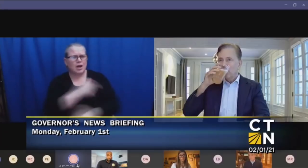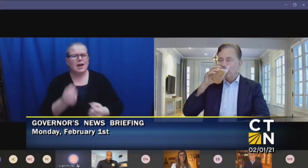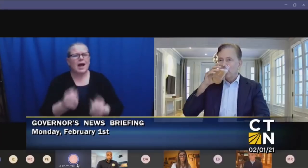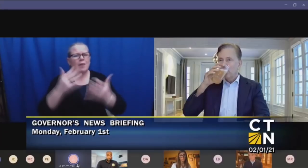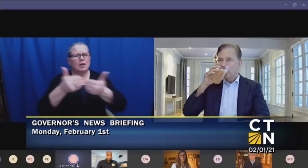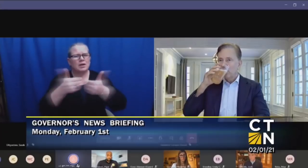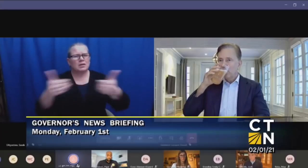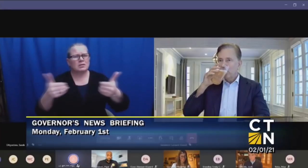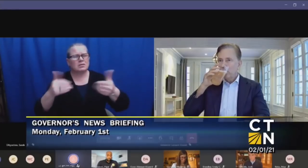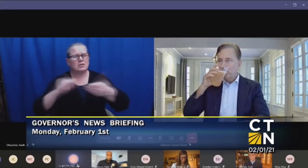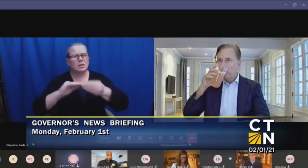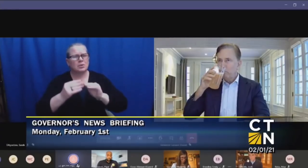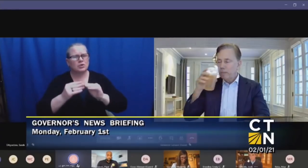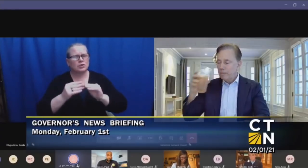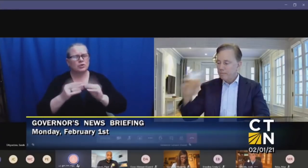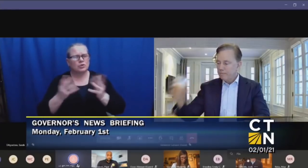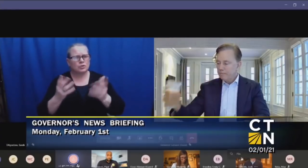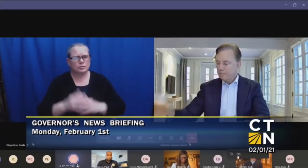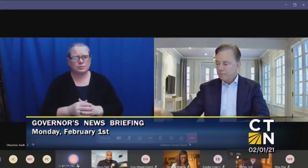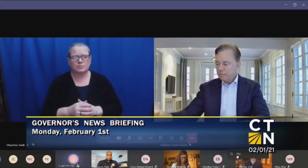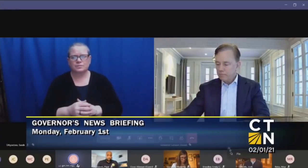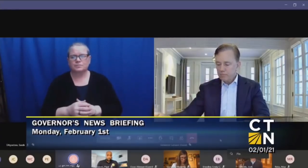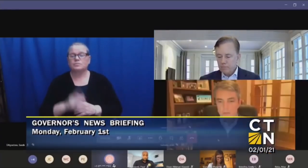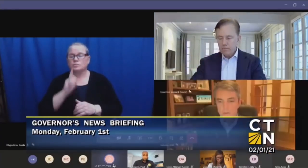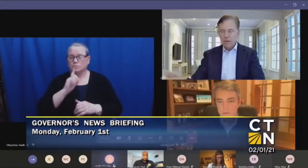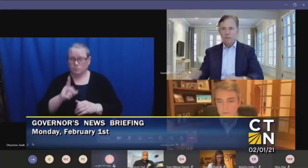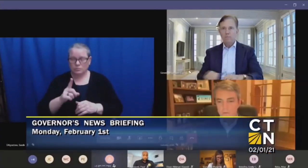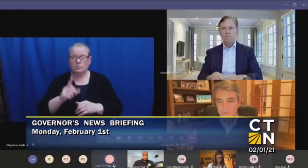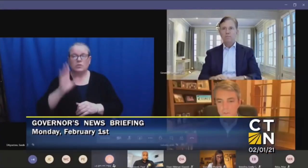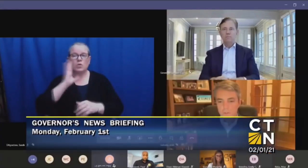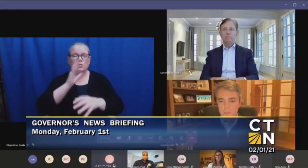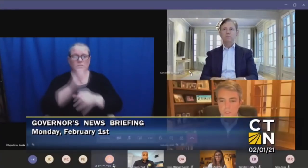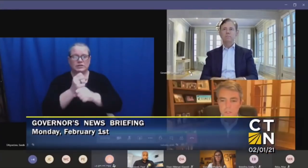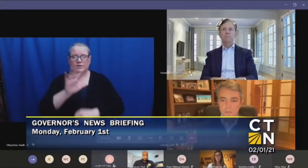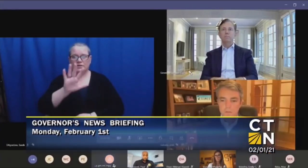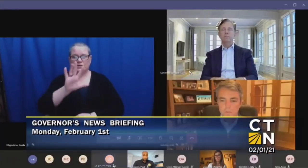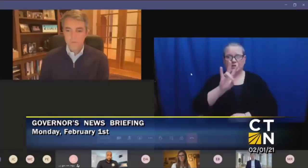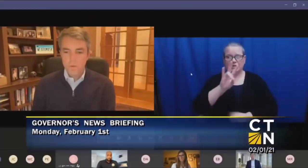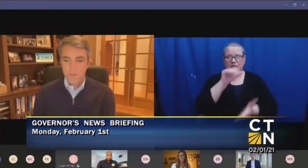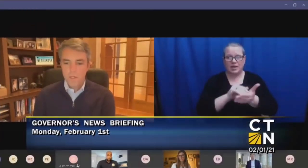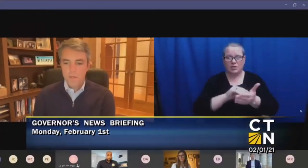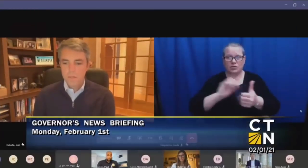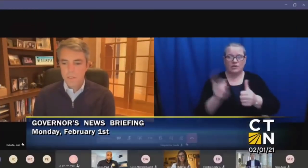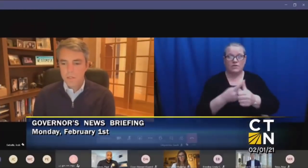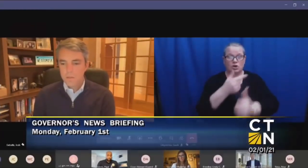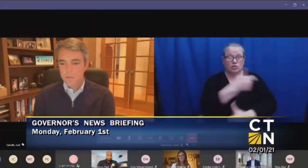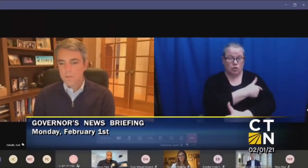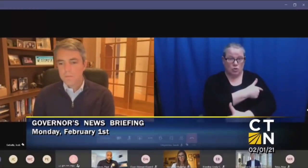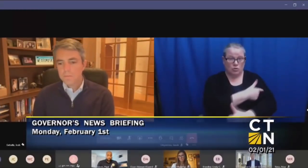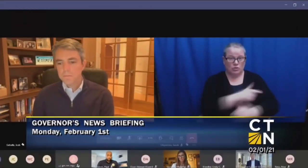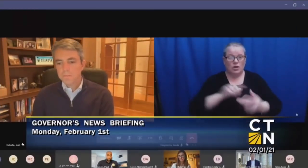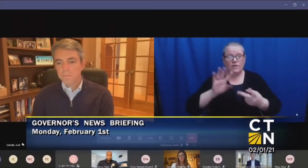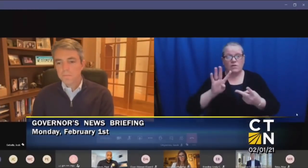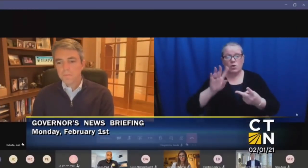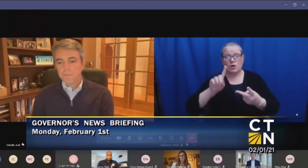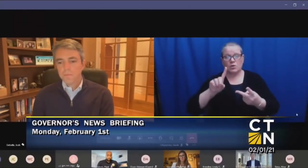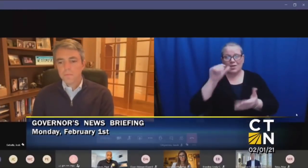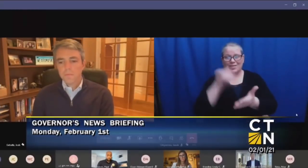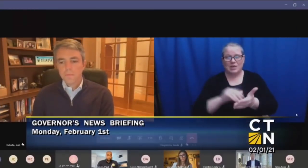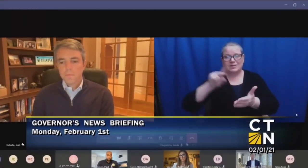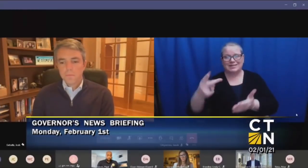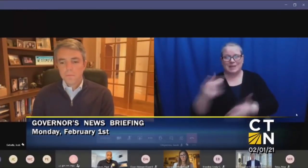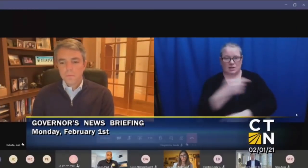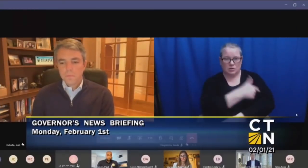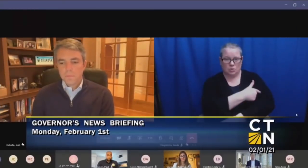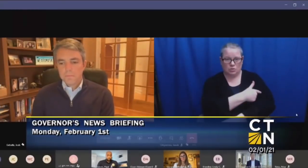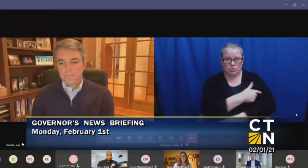Sure. So we're going to be getting 57,000 first doses and 41,000 second doses. Okay,